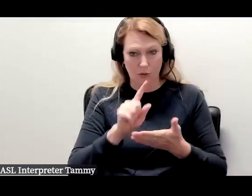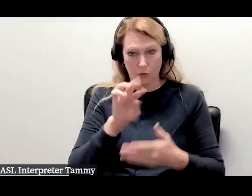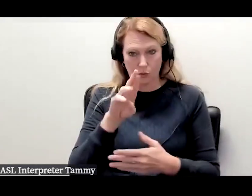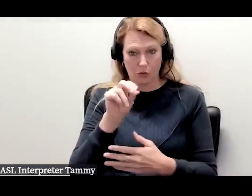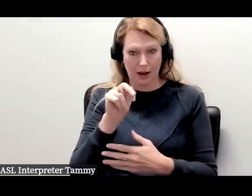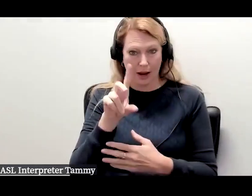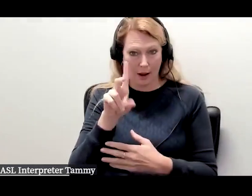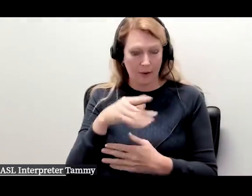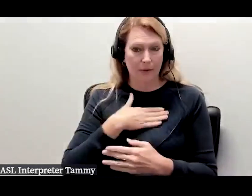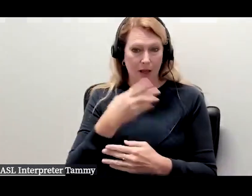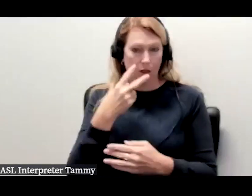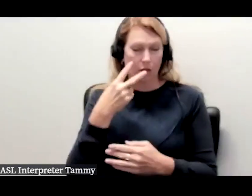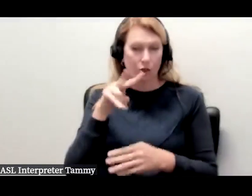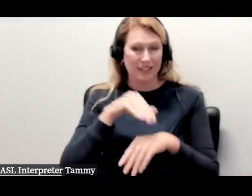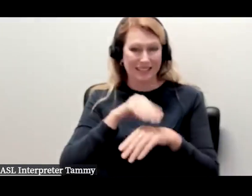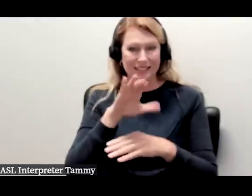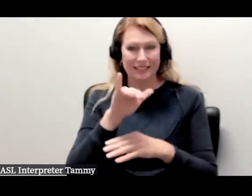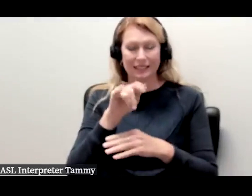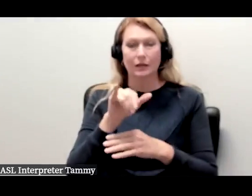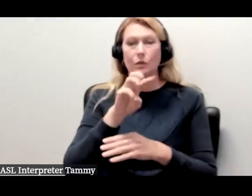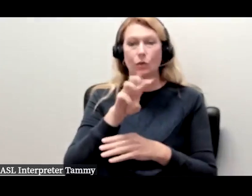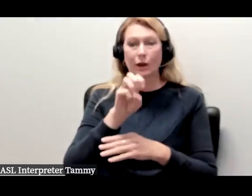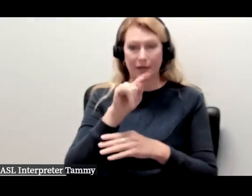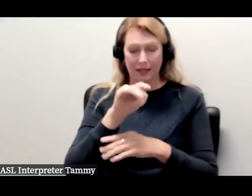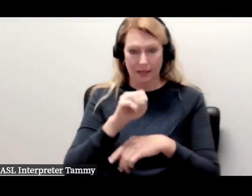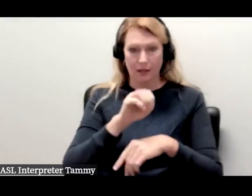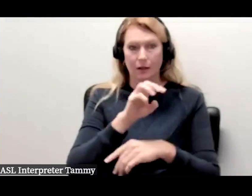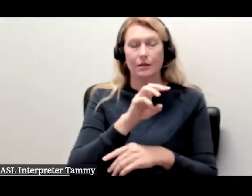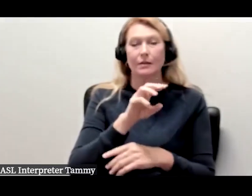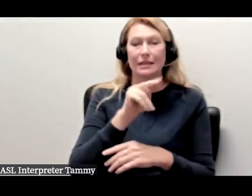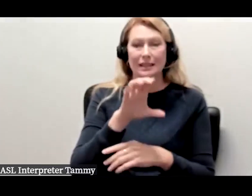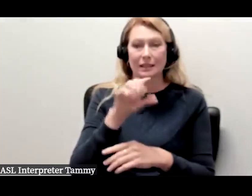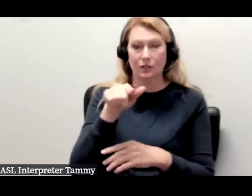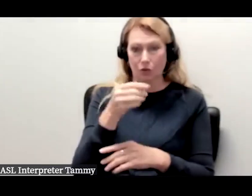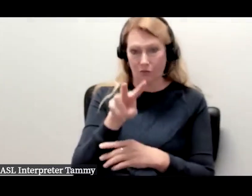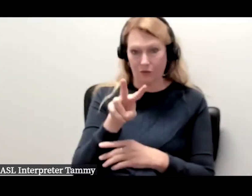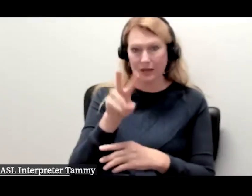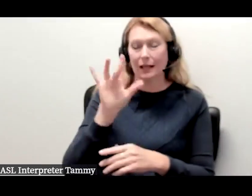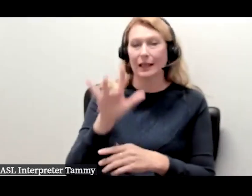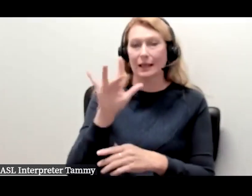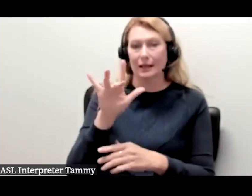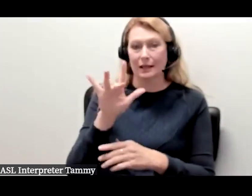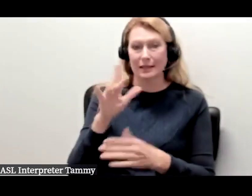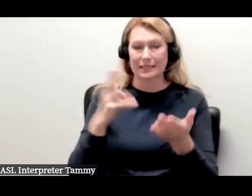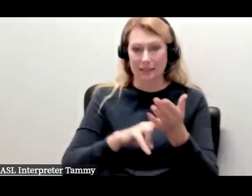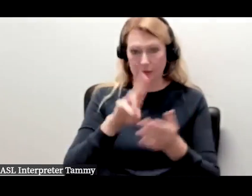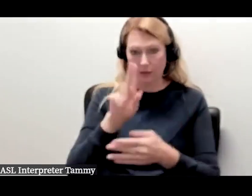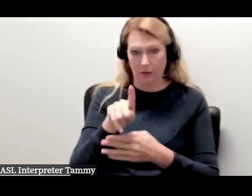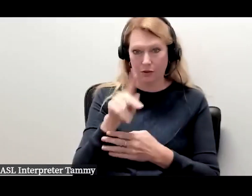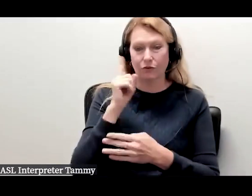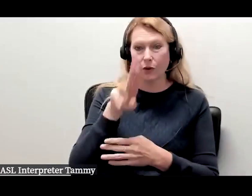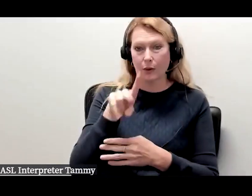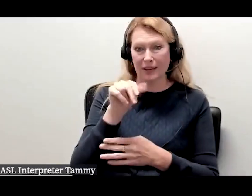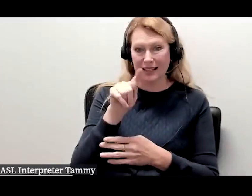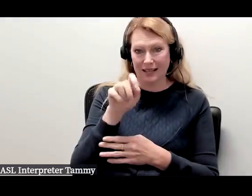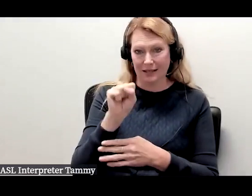please visit the city's website at asheville.nc.gov and click on the Sign Up for Updates